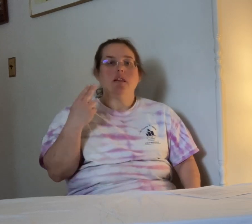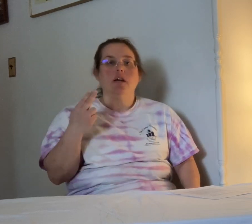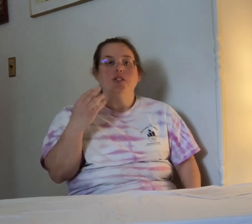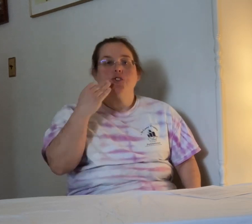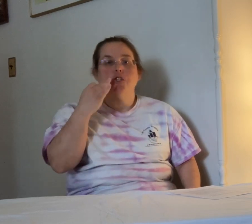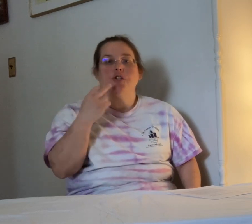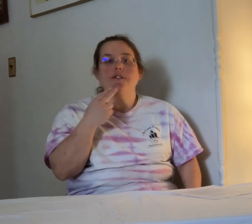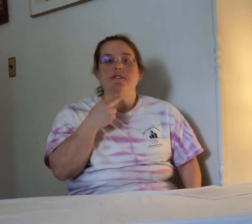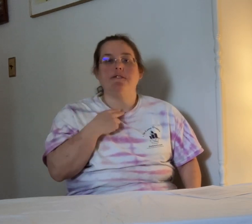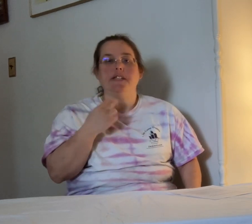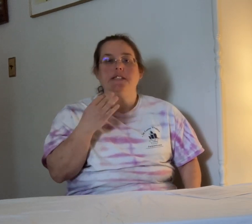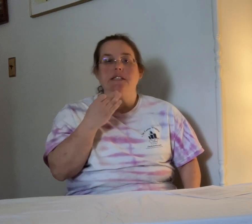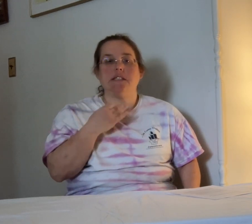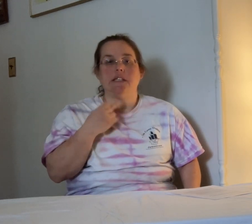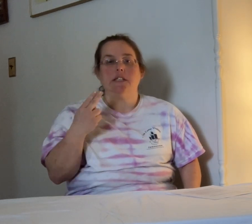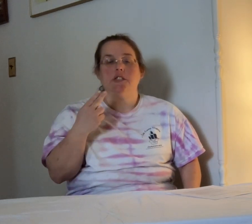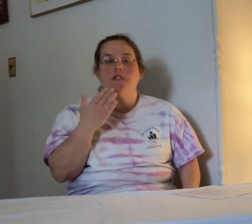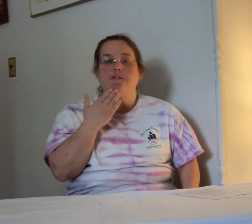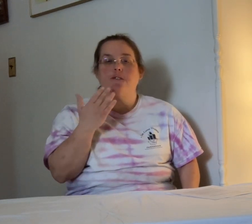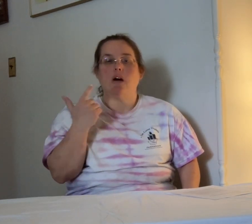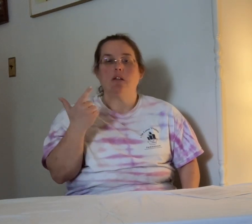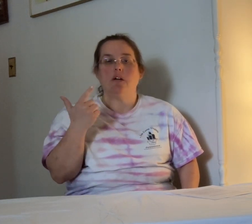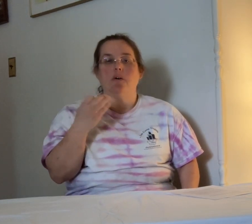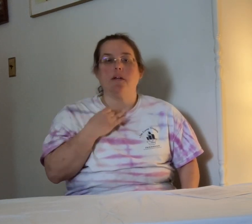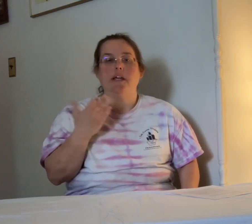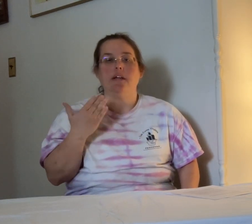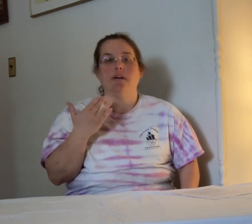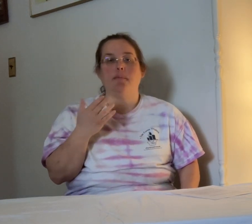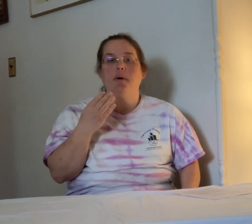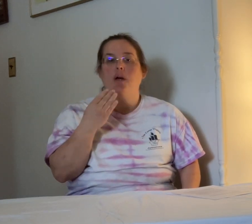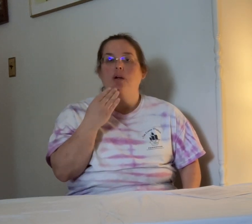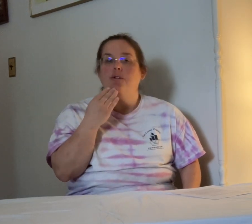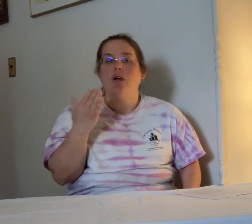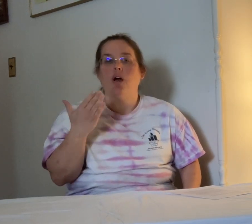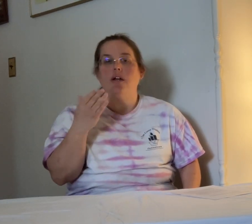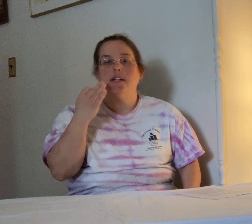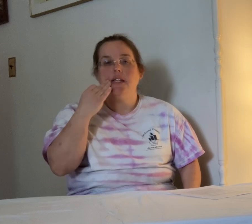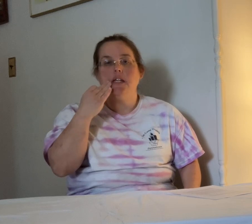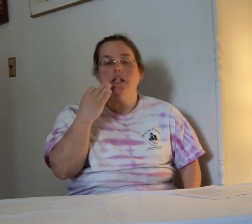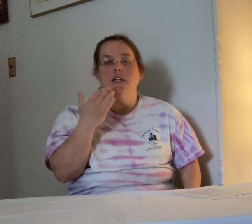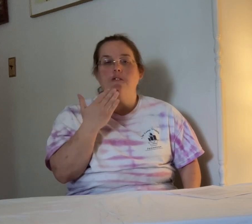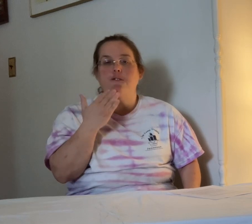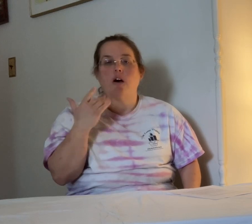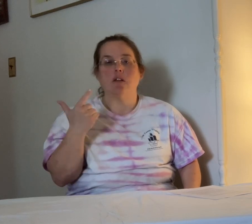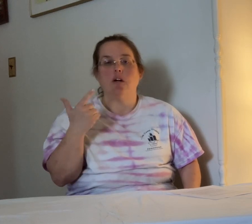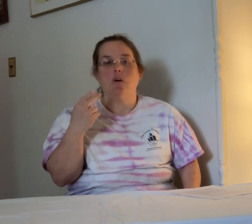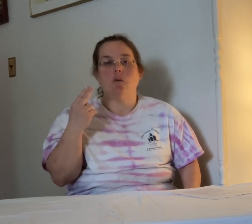The services follow him, not he follow